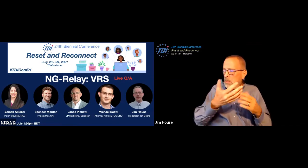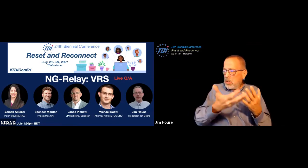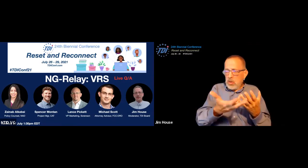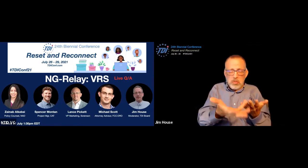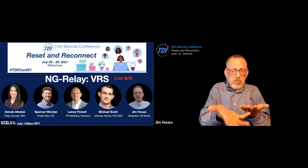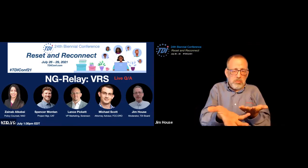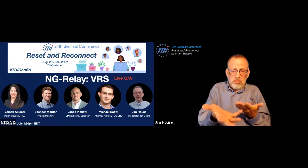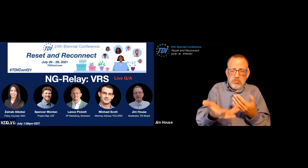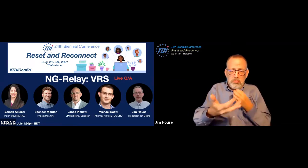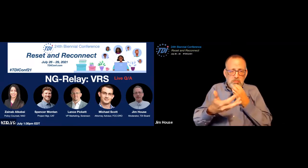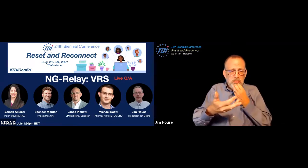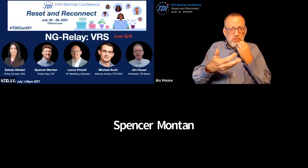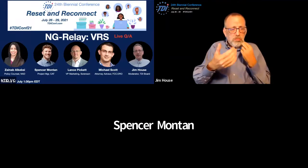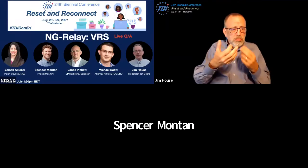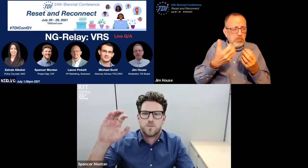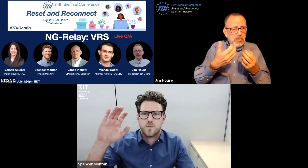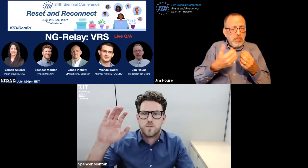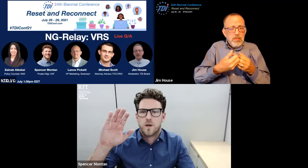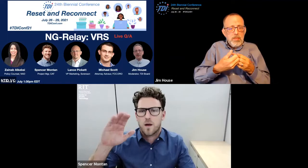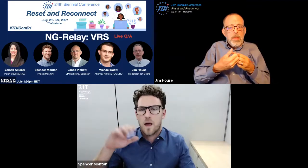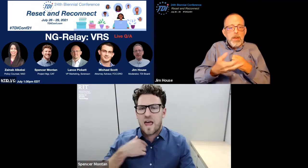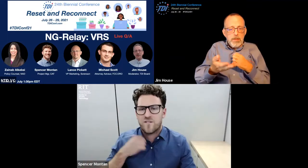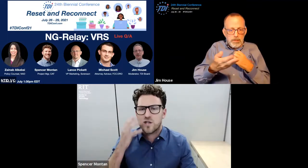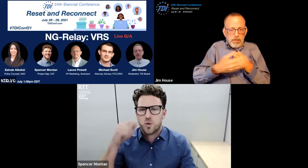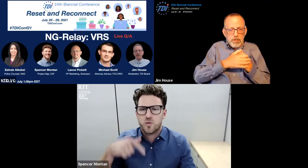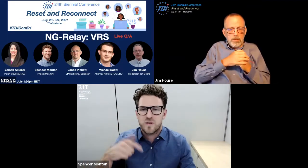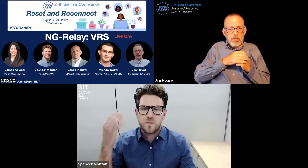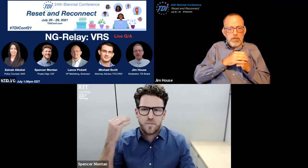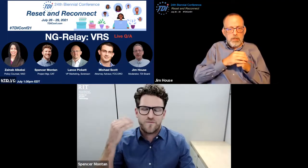without addressing that? So anybody want to say that?